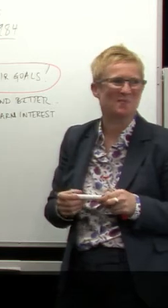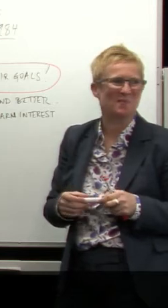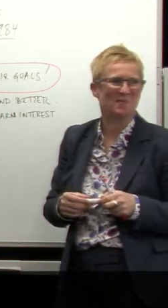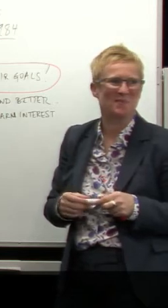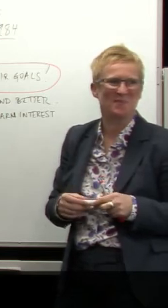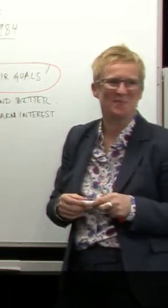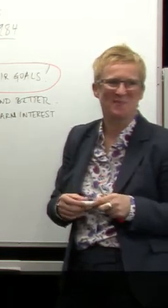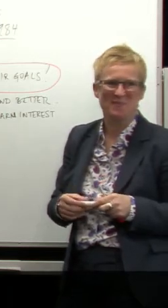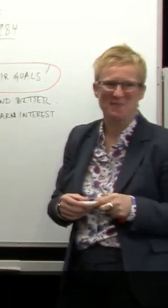Your wishes come true.